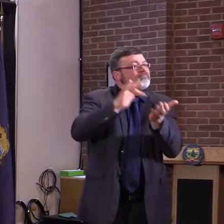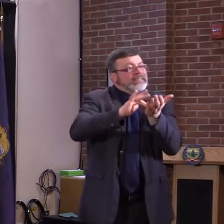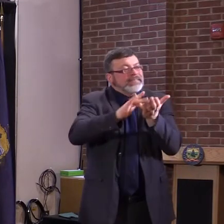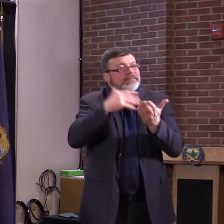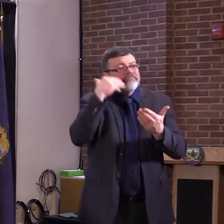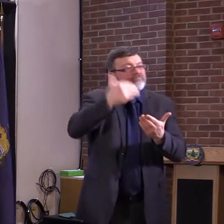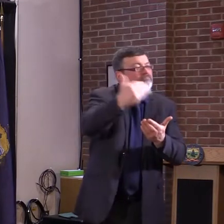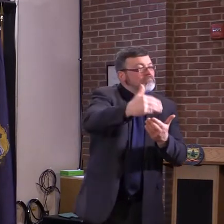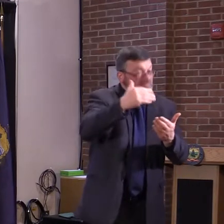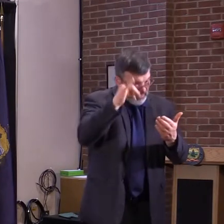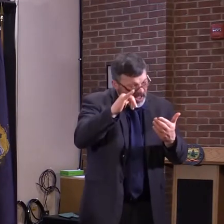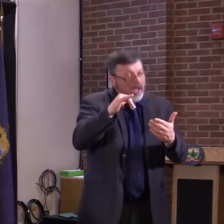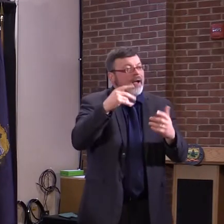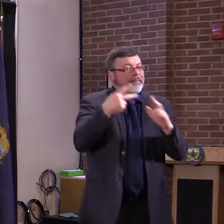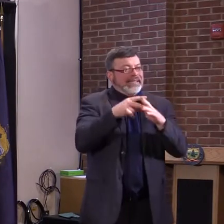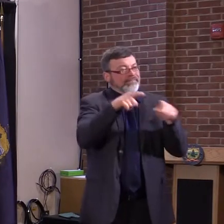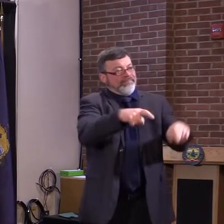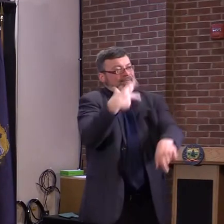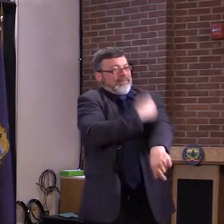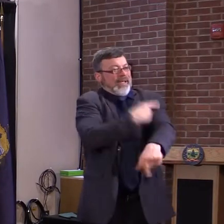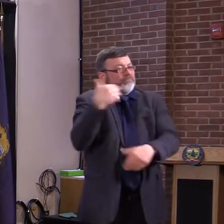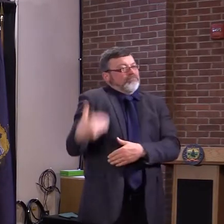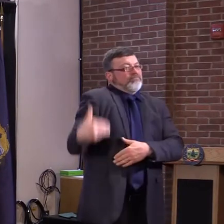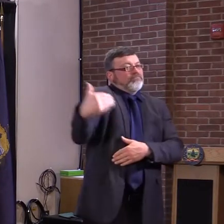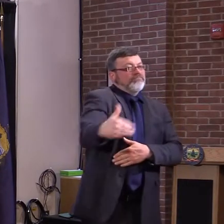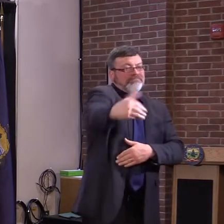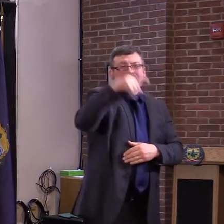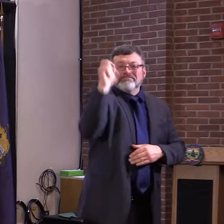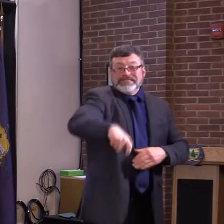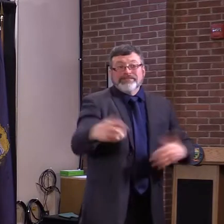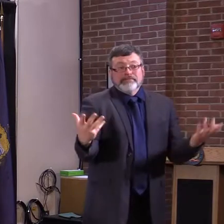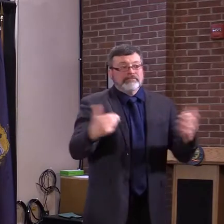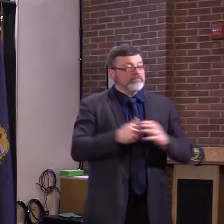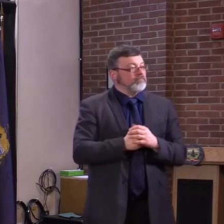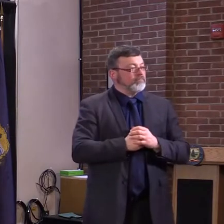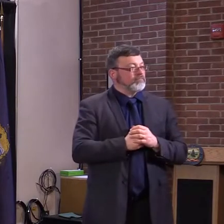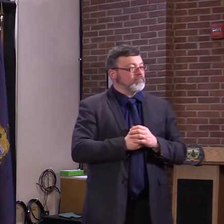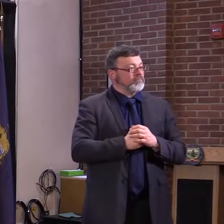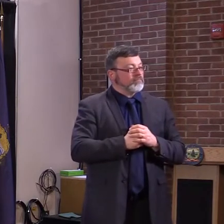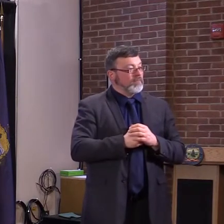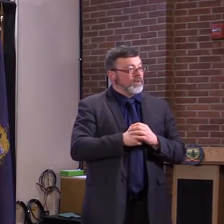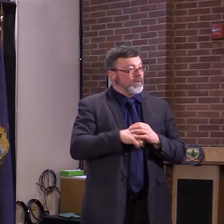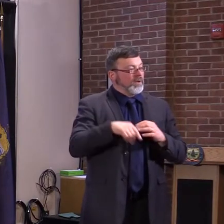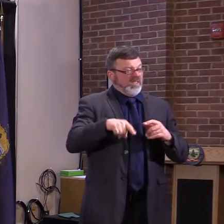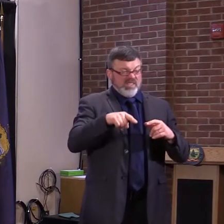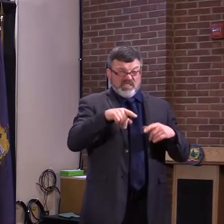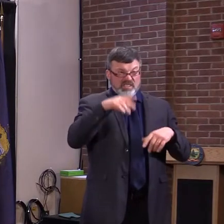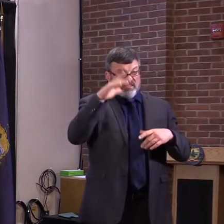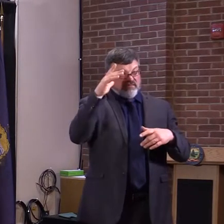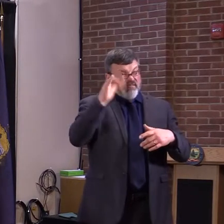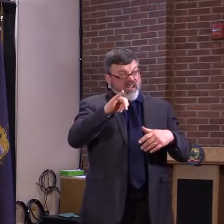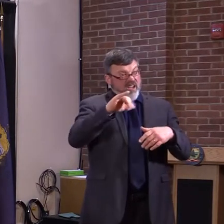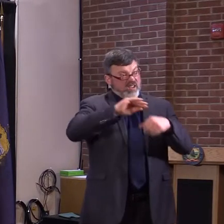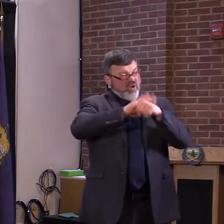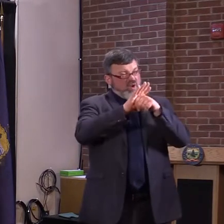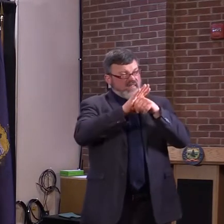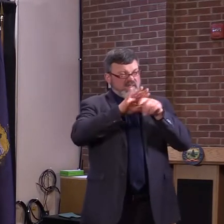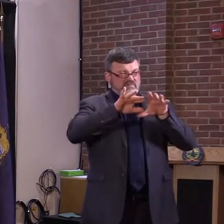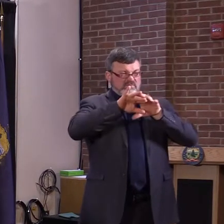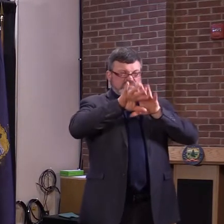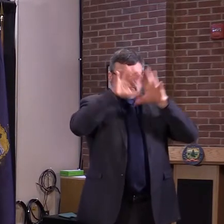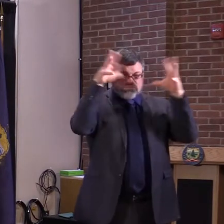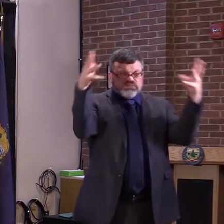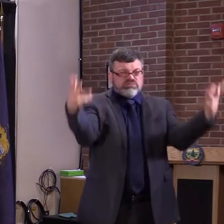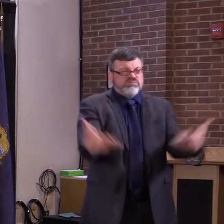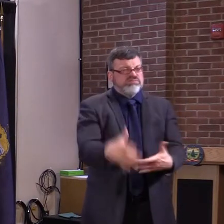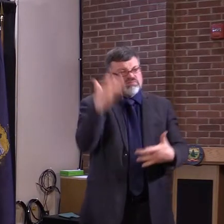protection. The fact is, this nearly unprecedented global pandemic is a public health emergency that has unfolded